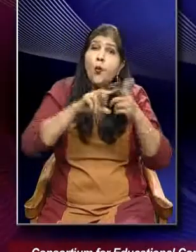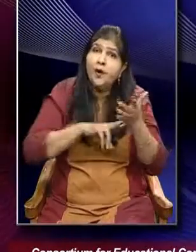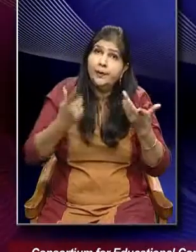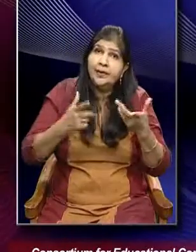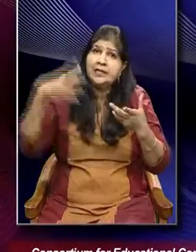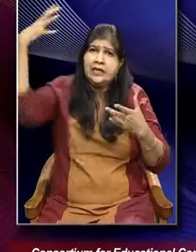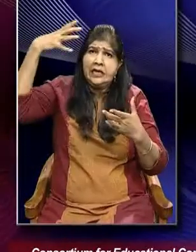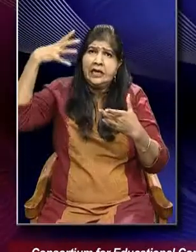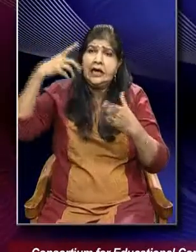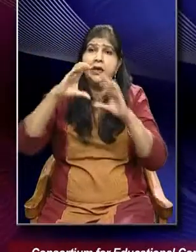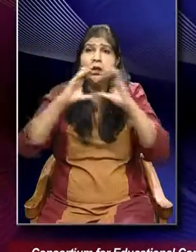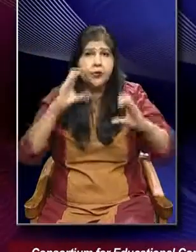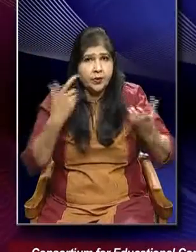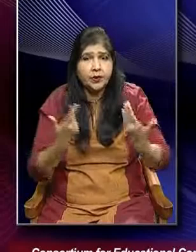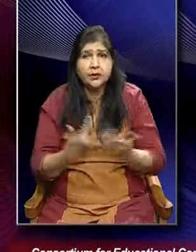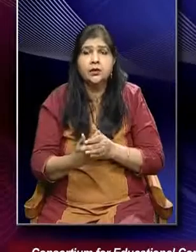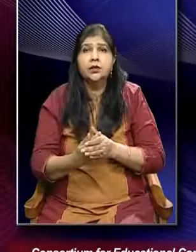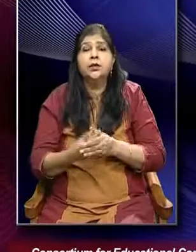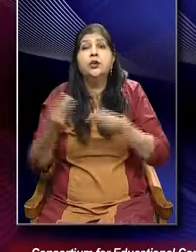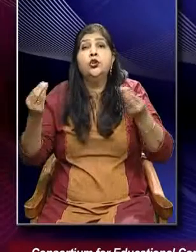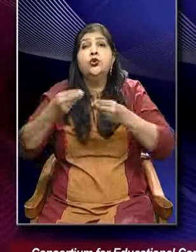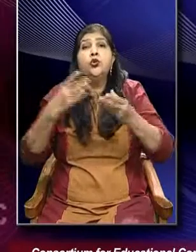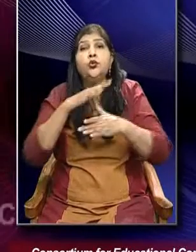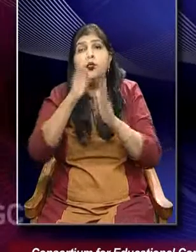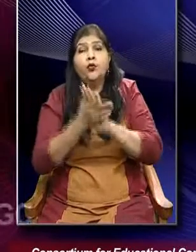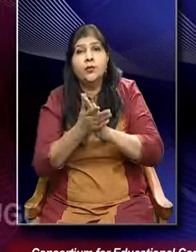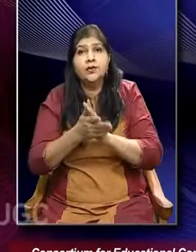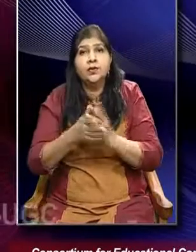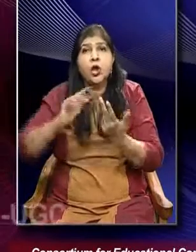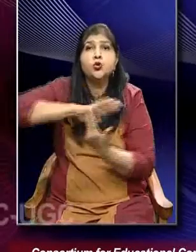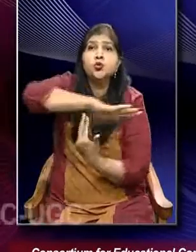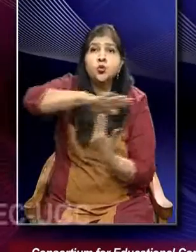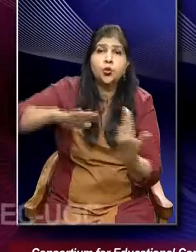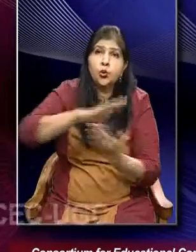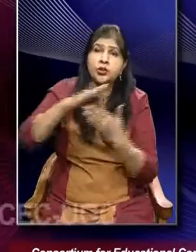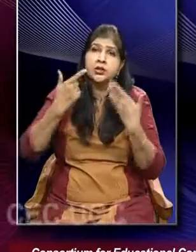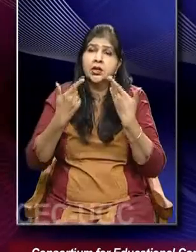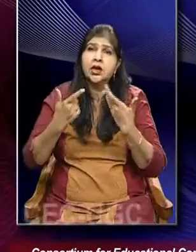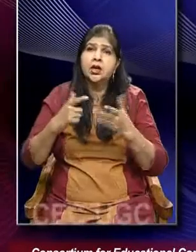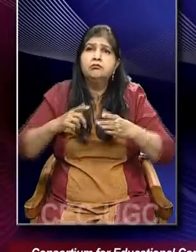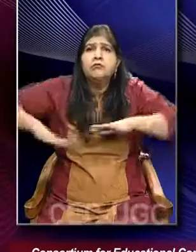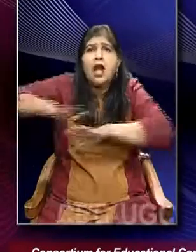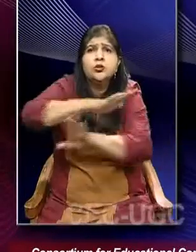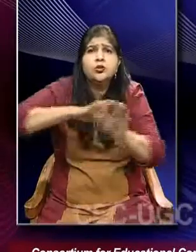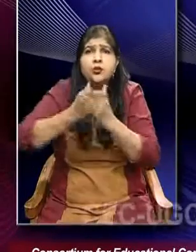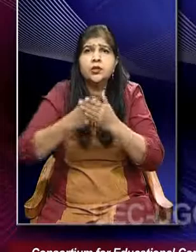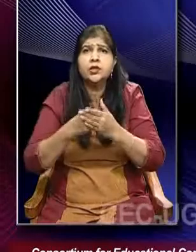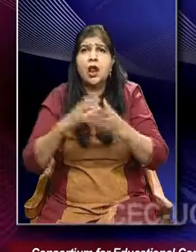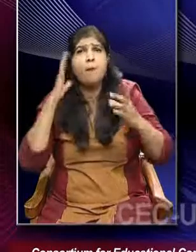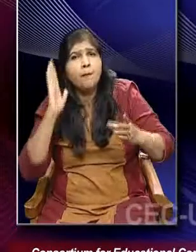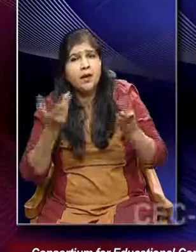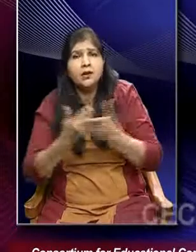satellite communications, new forms of social media and new media applications,